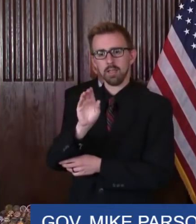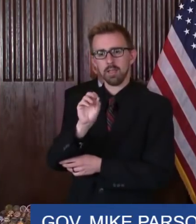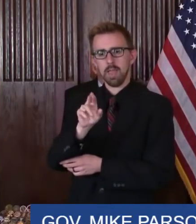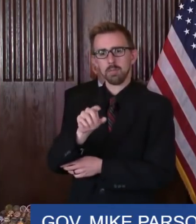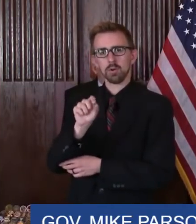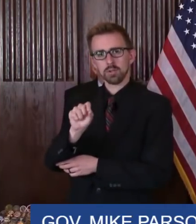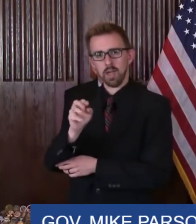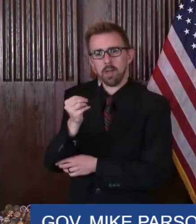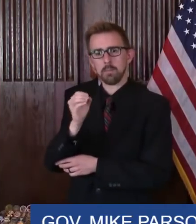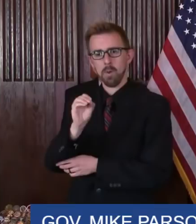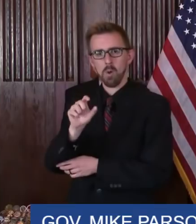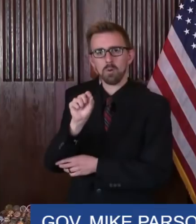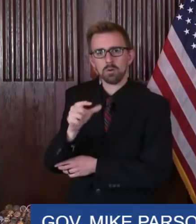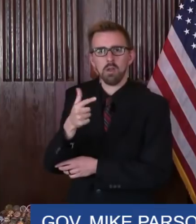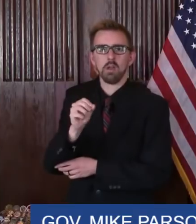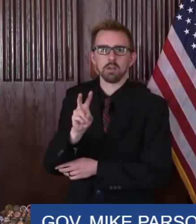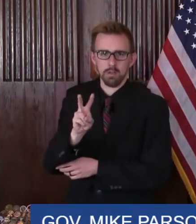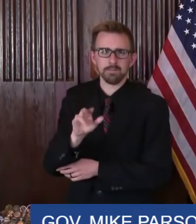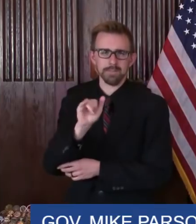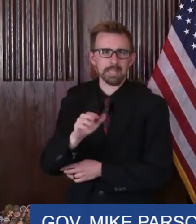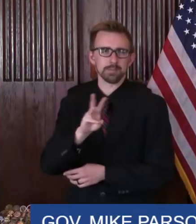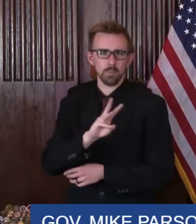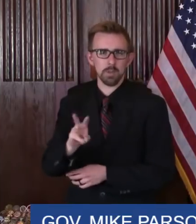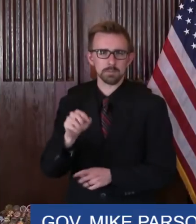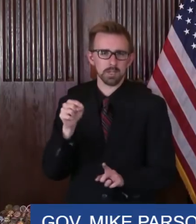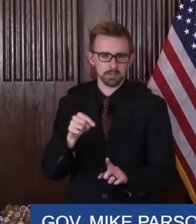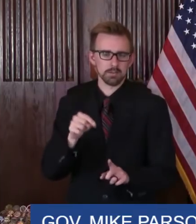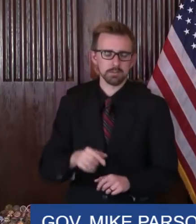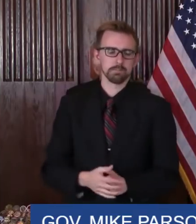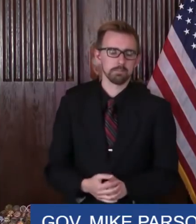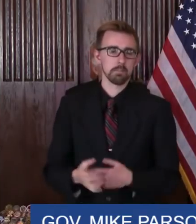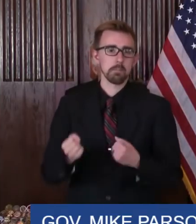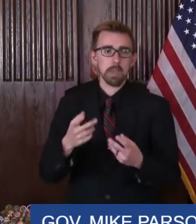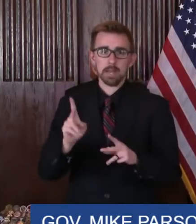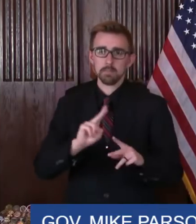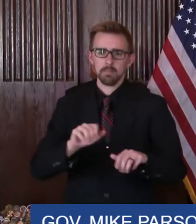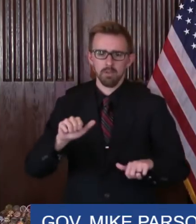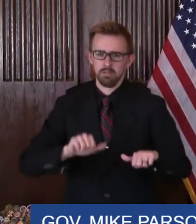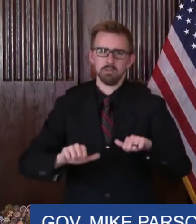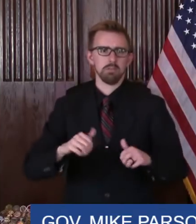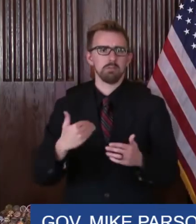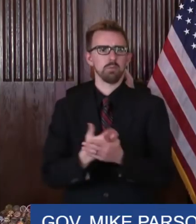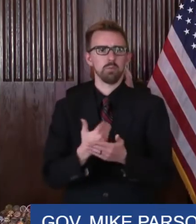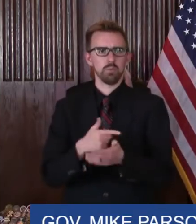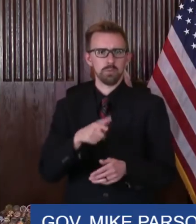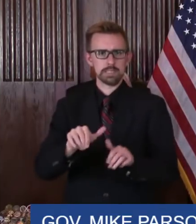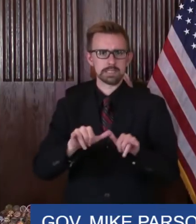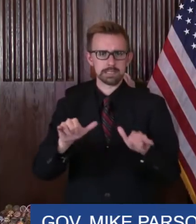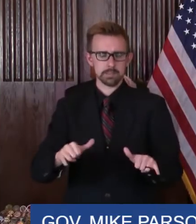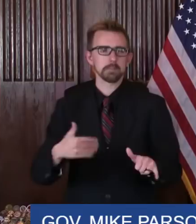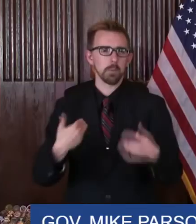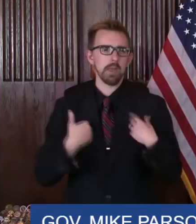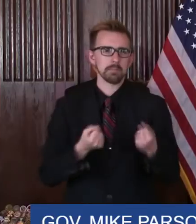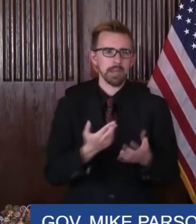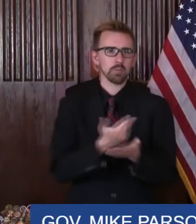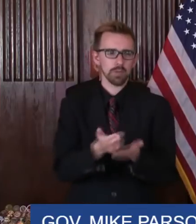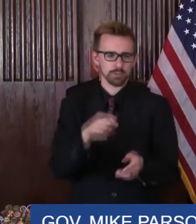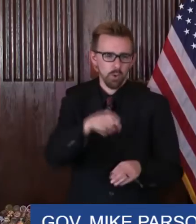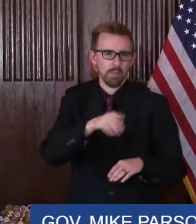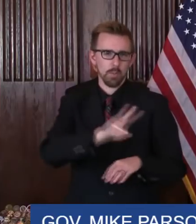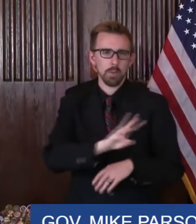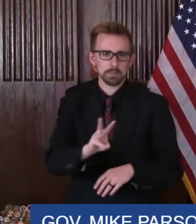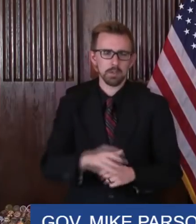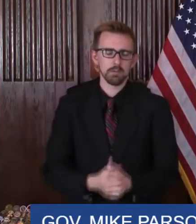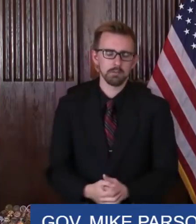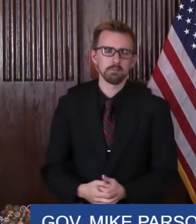uinteract.labor.mo.gov. That's the website for the system. And we know a lot of filers are new to the program, so we have a lot of resources on there. But